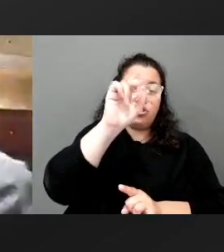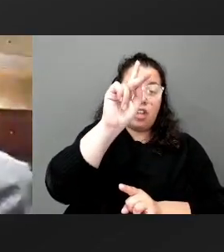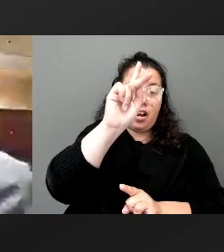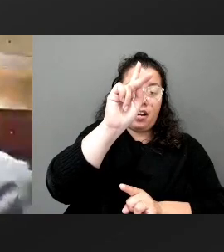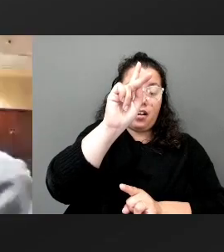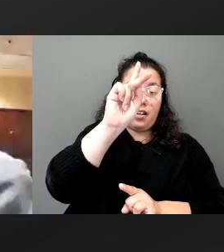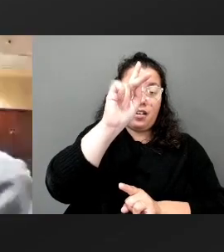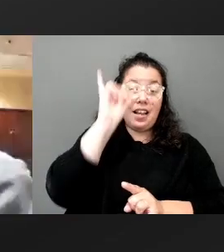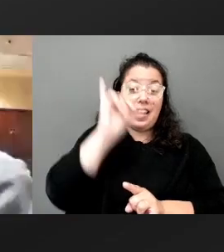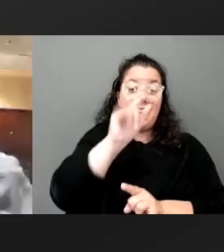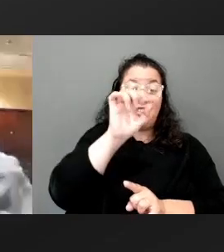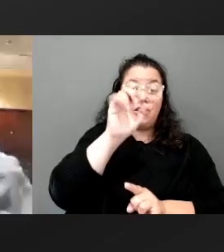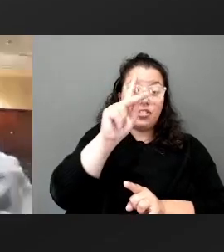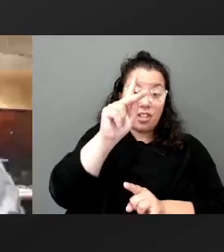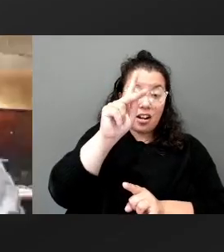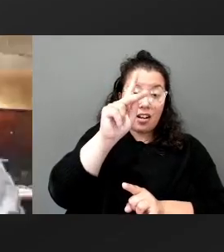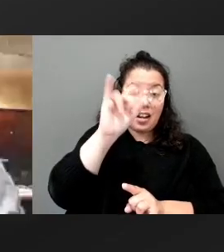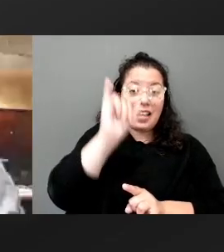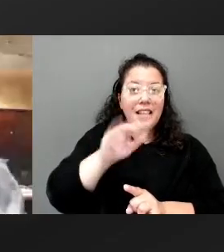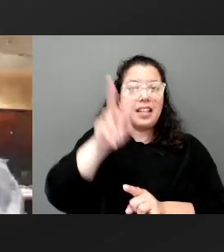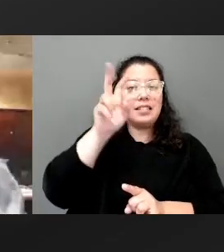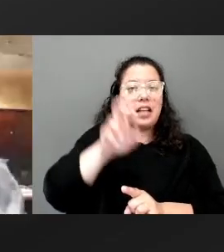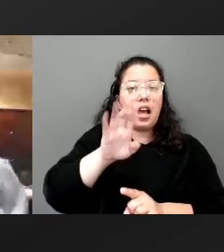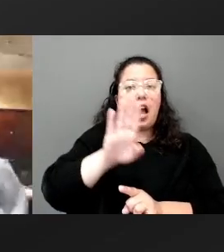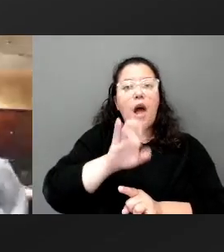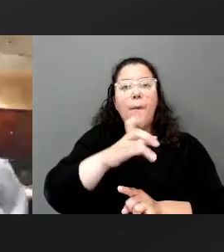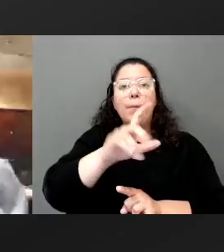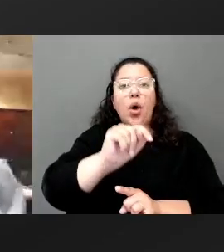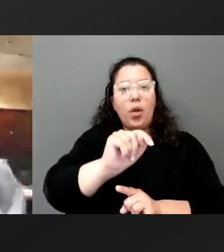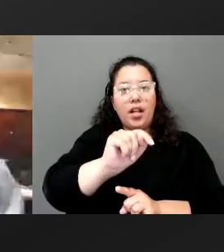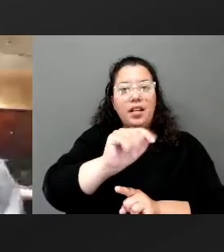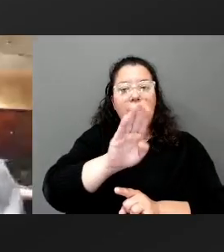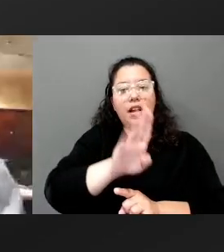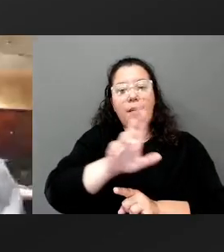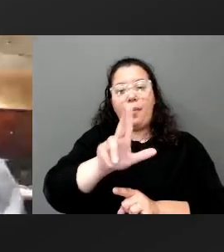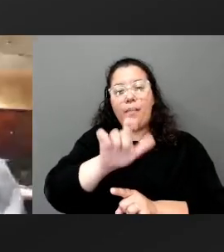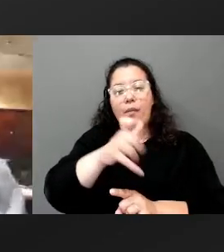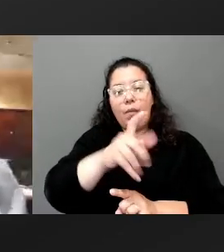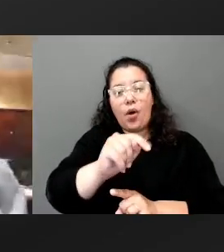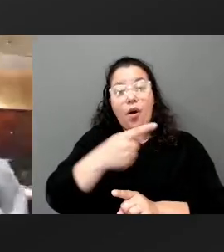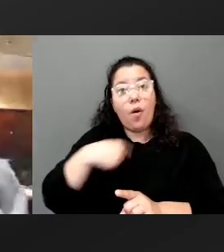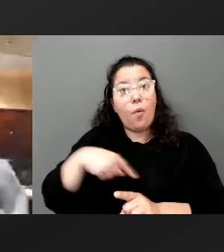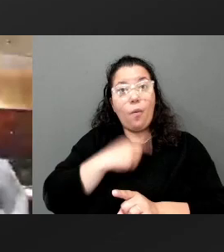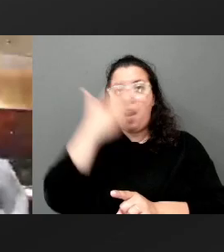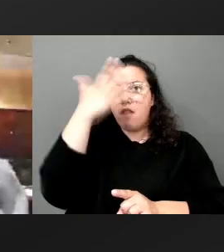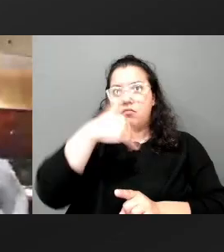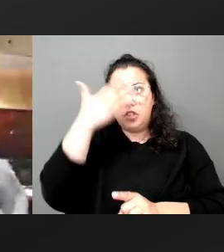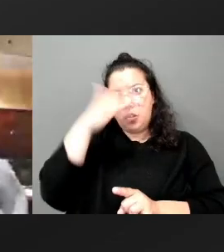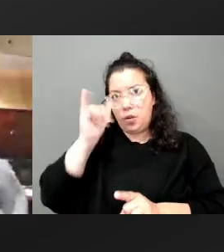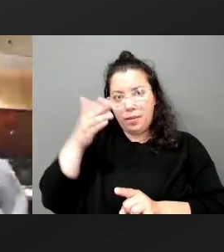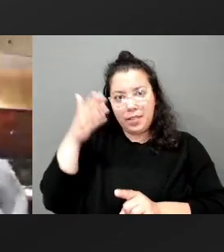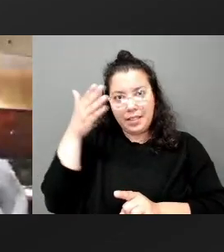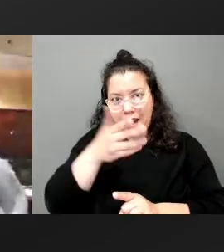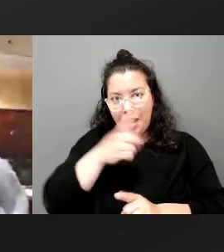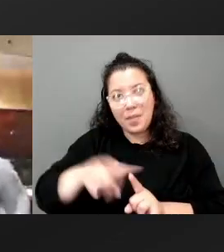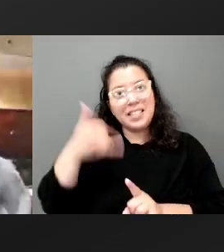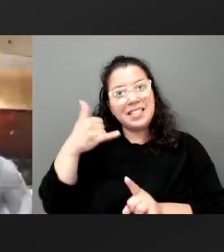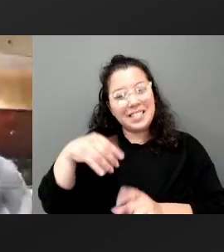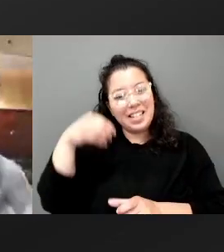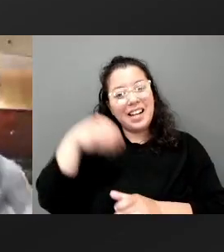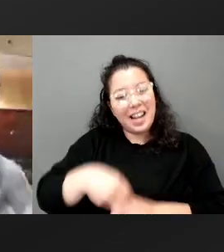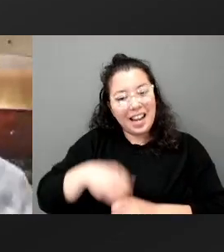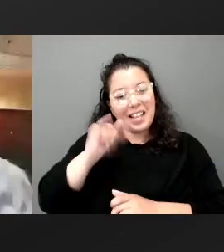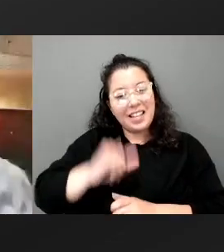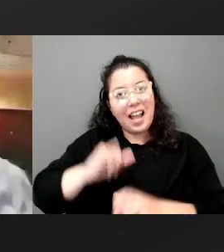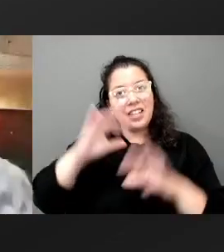bullet. And we caught that, and we didn't know it was there, that bullet there. We're just lucky that was still in the field